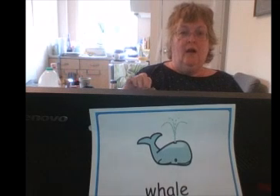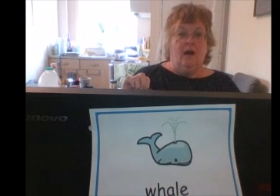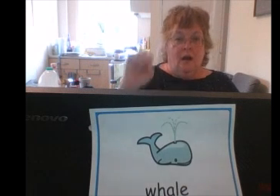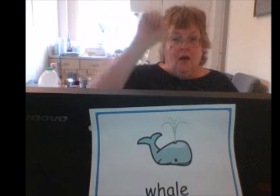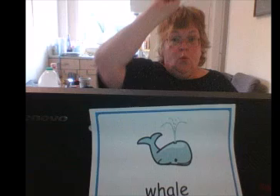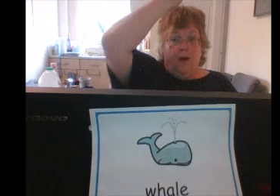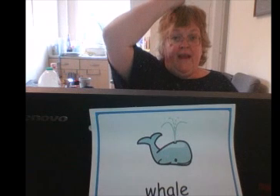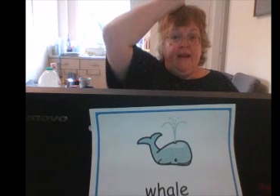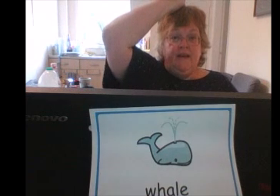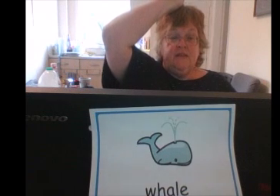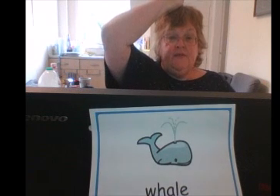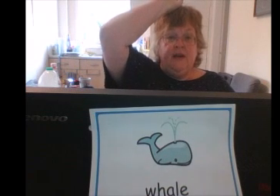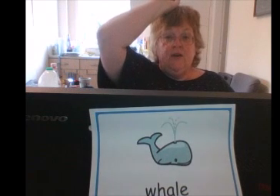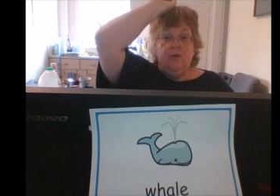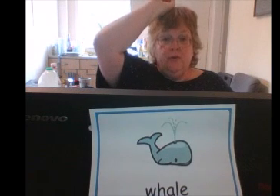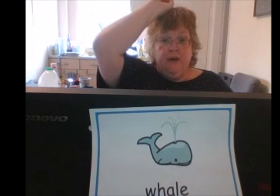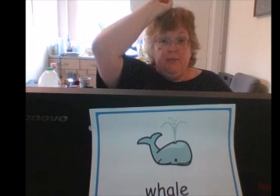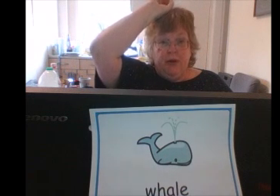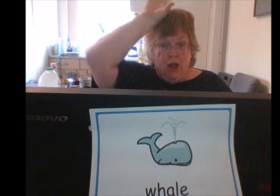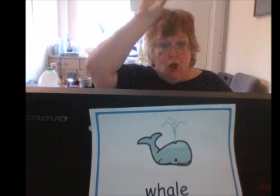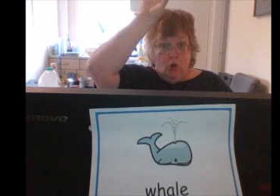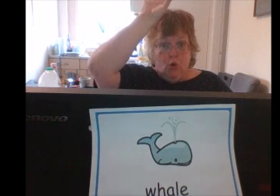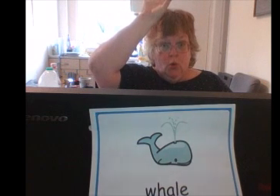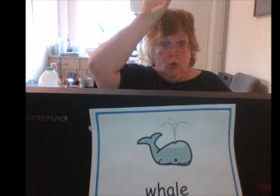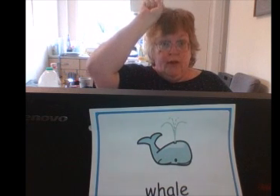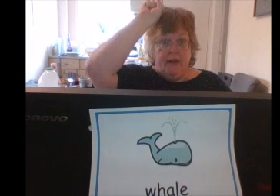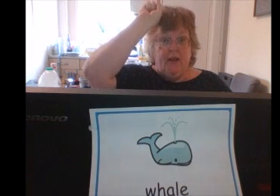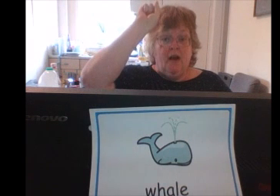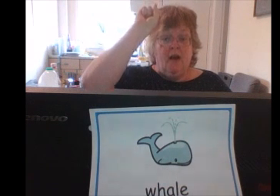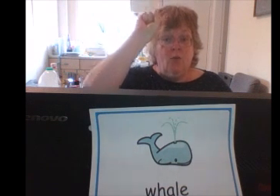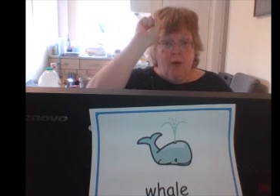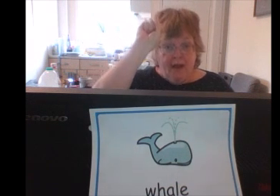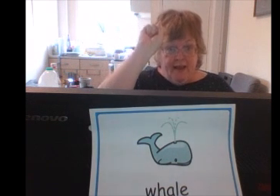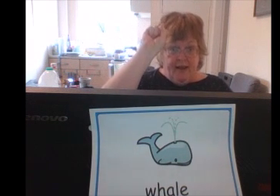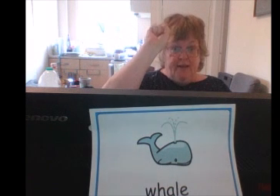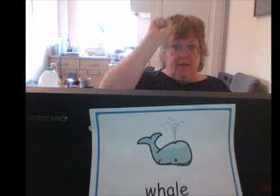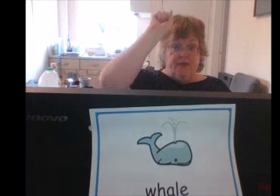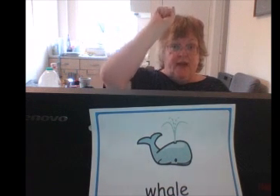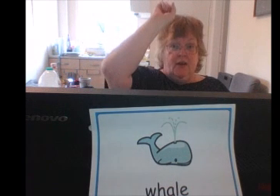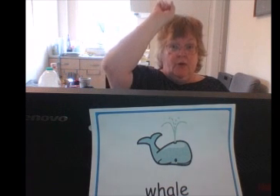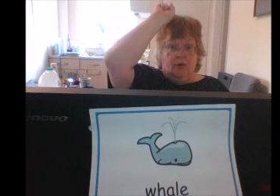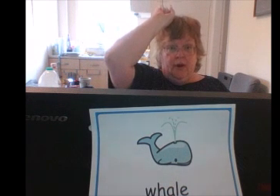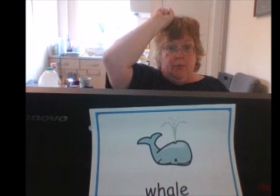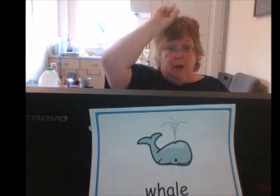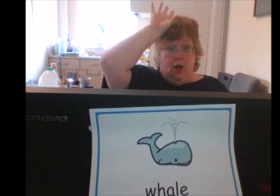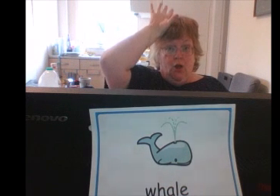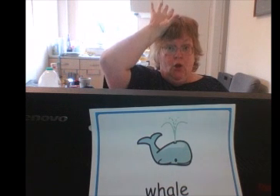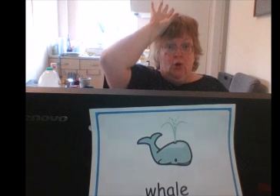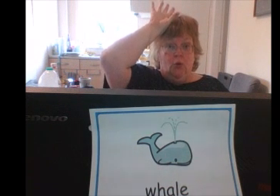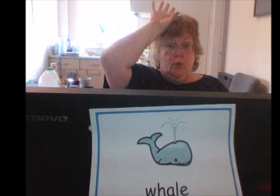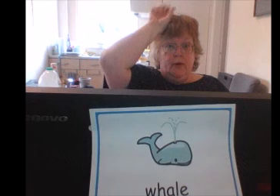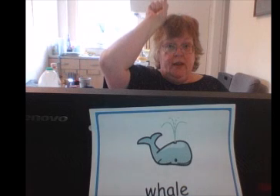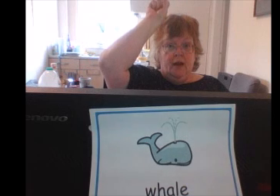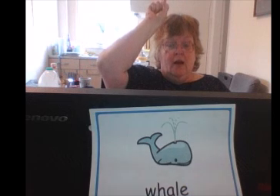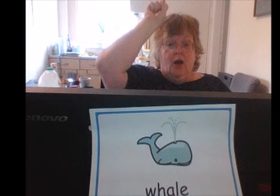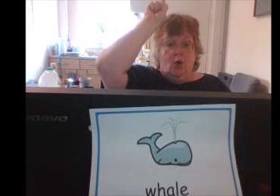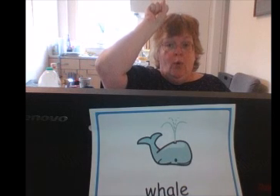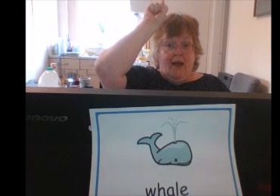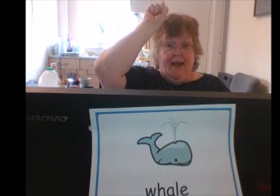A whale is very blowy. A whale is very blowy. A whale